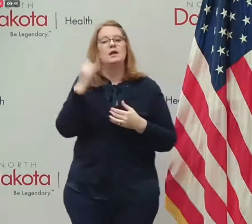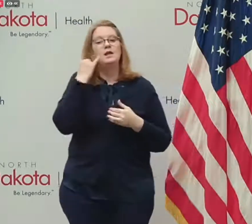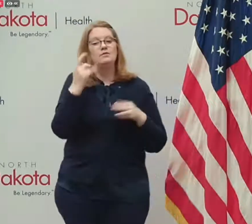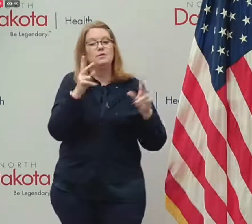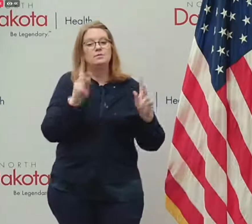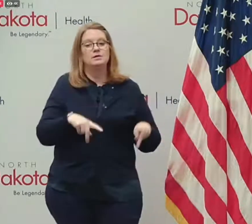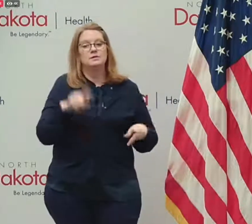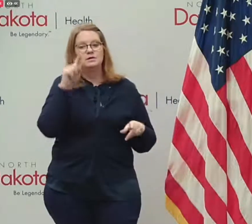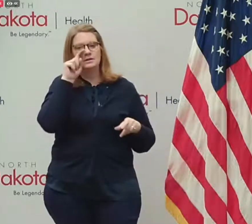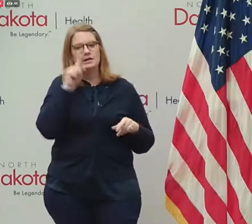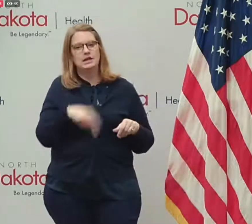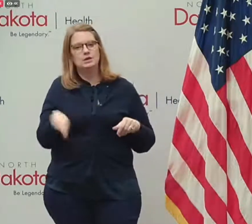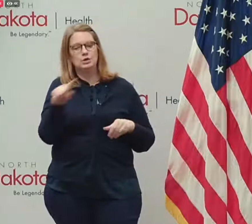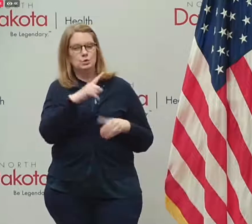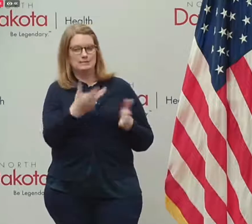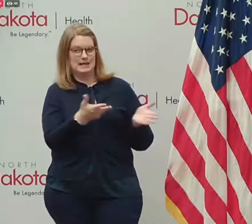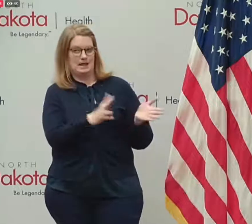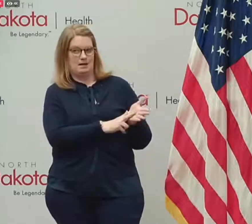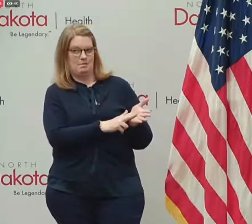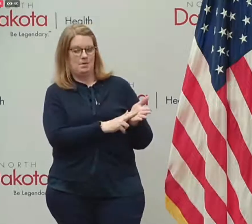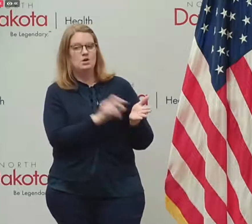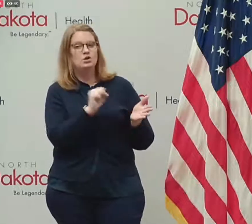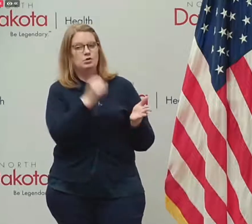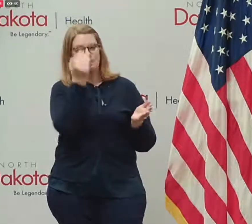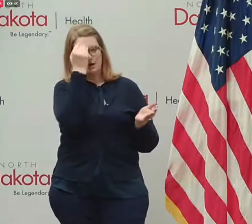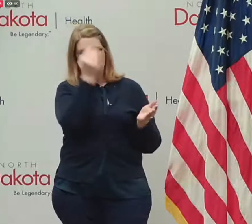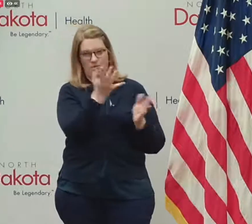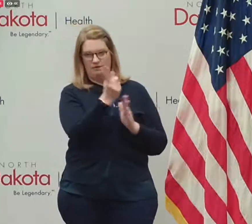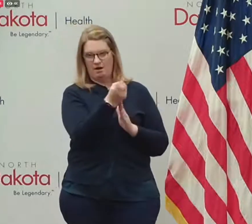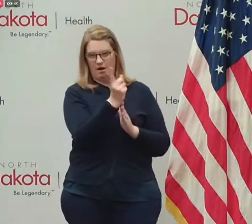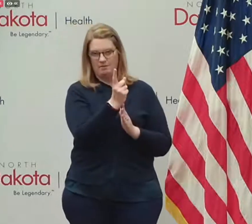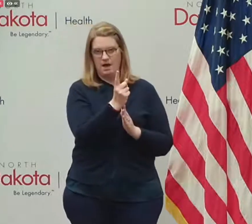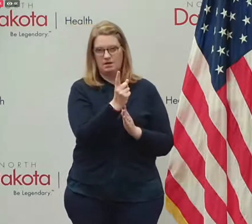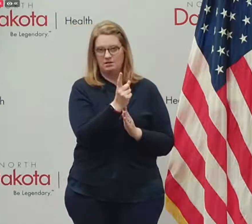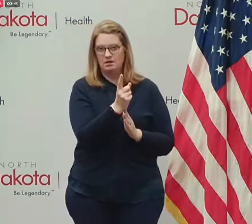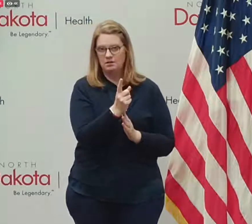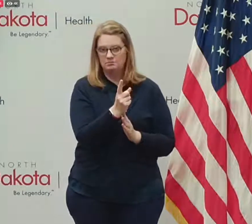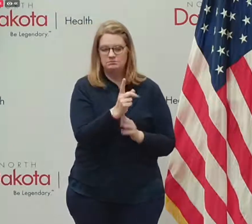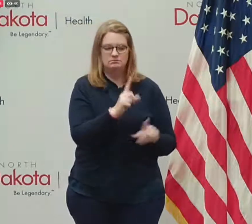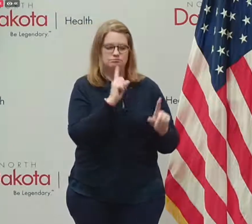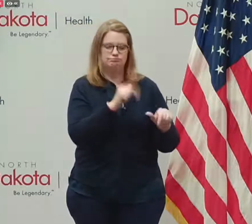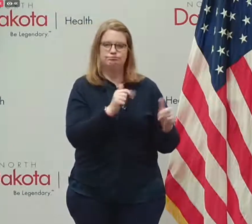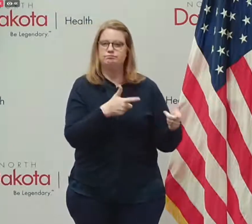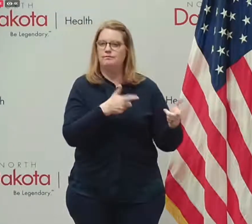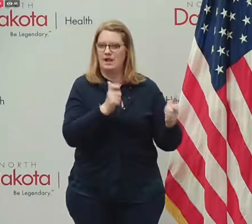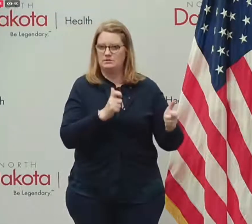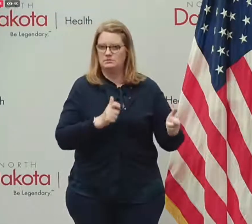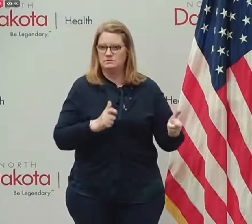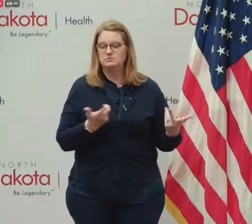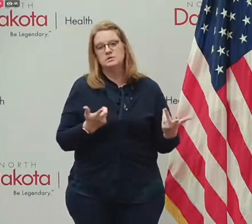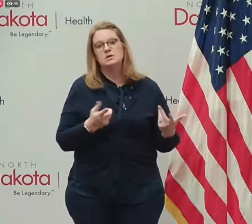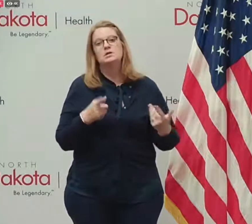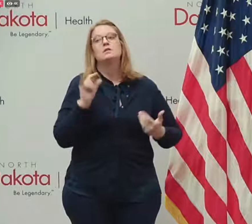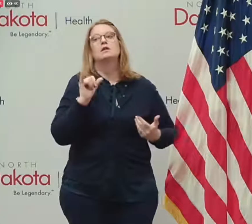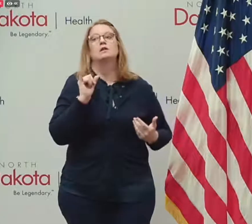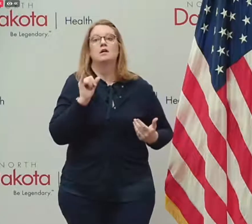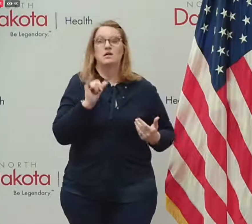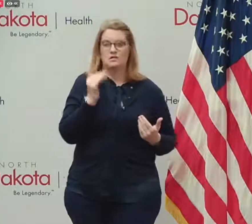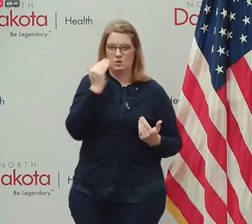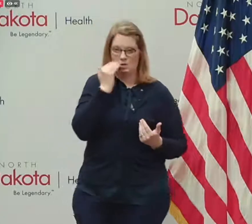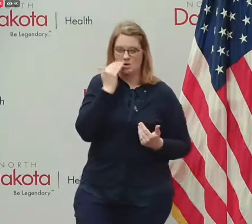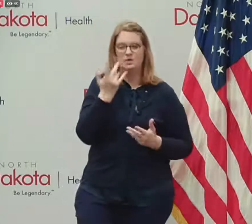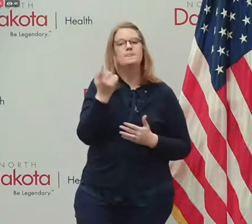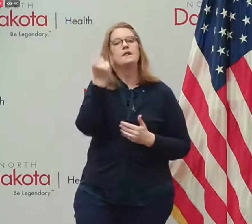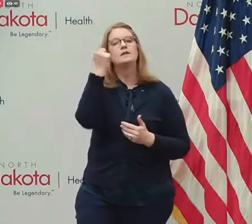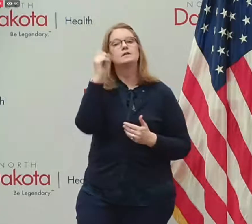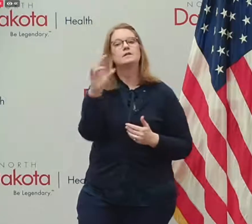you sign up for this, you could be notified automatically, get the results faster. That's going to help you make choices. There are new videos that are